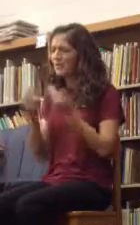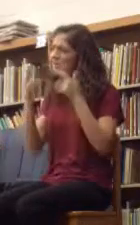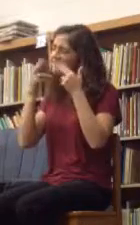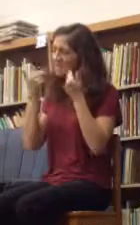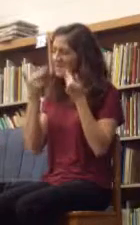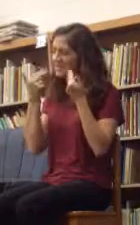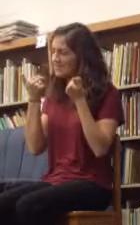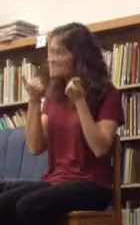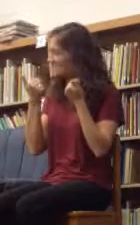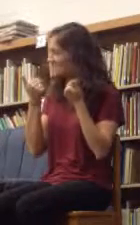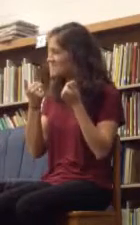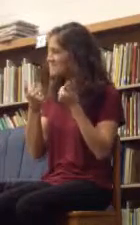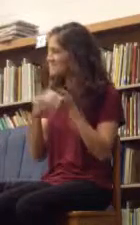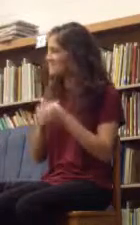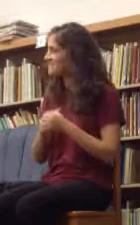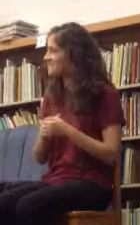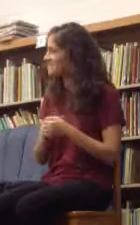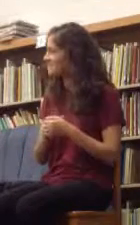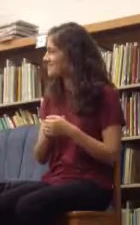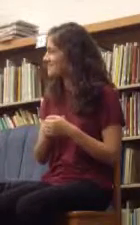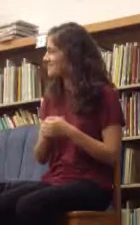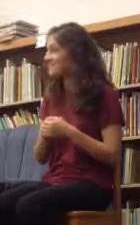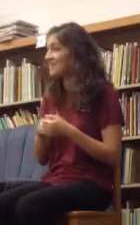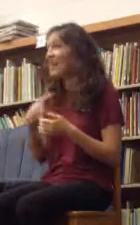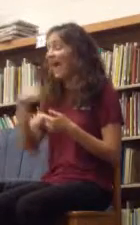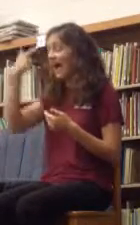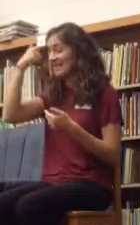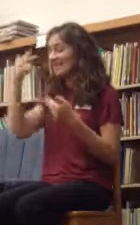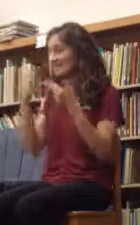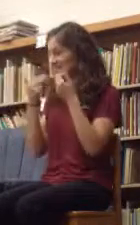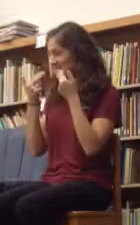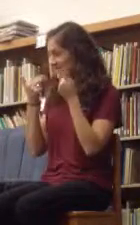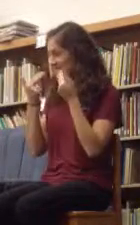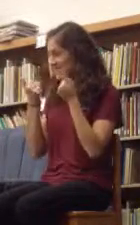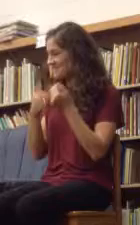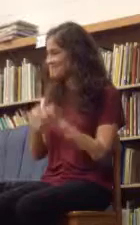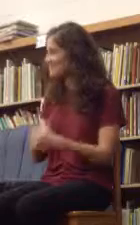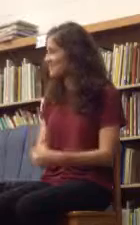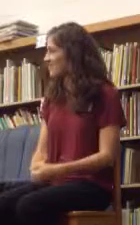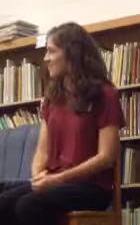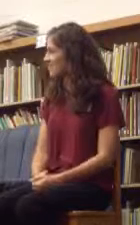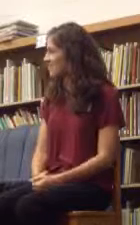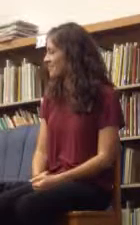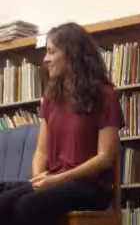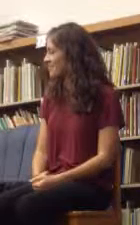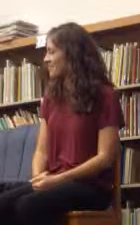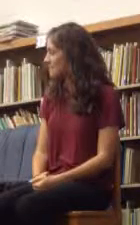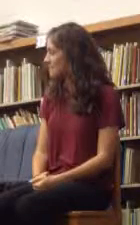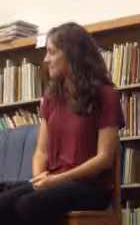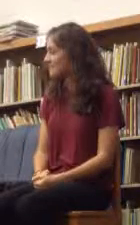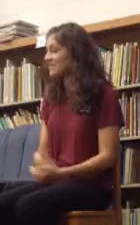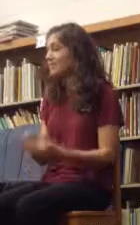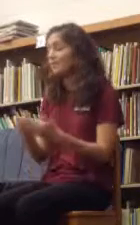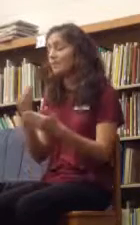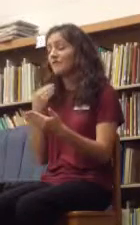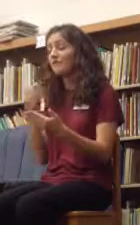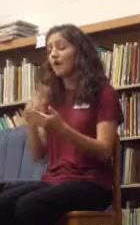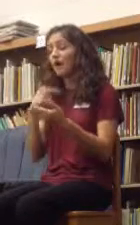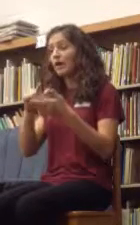one. Is it funny? Yes. I think so. Stop tapping because that makes a lot of noise. Before I start, I